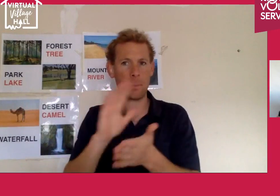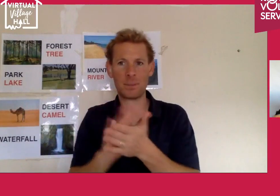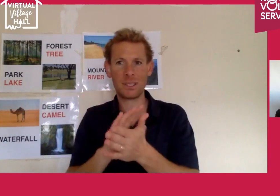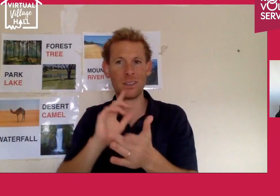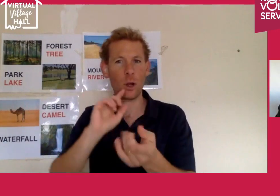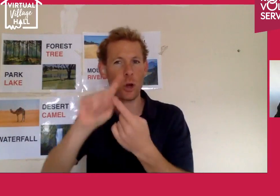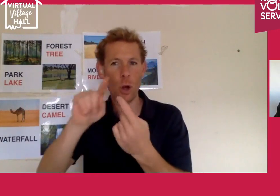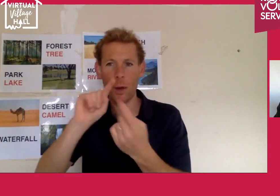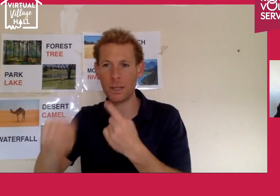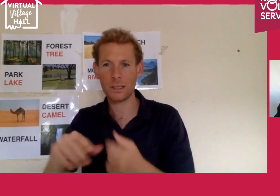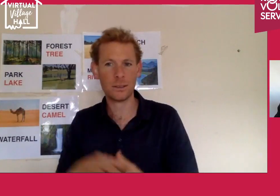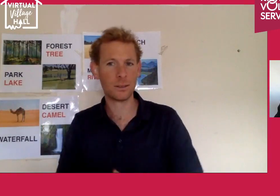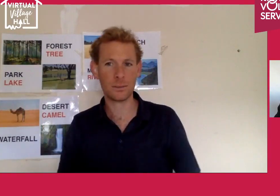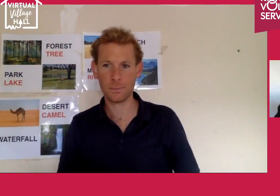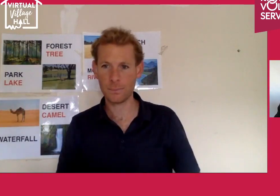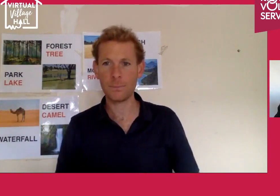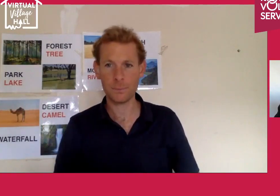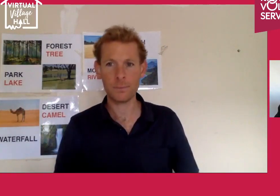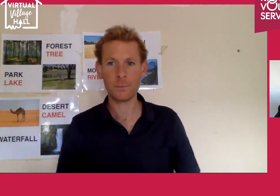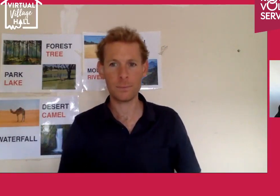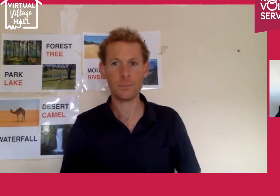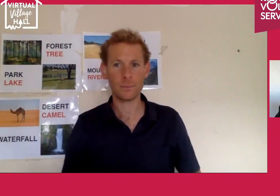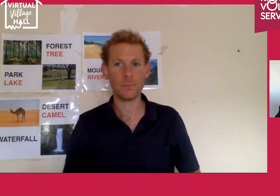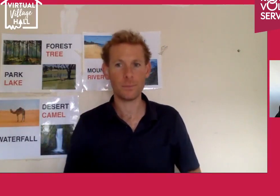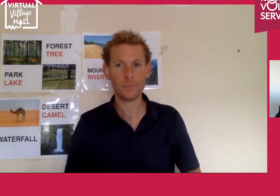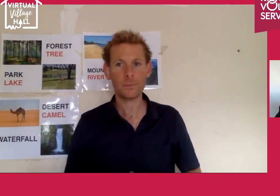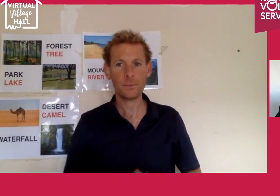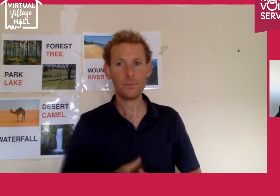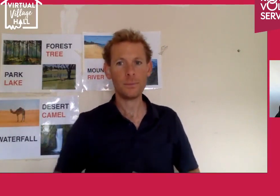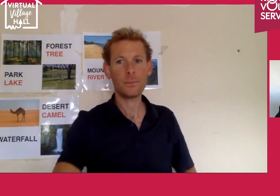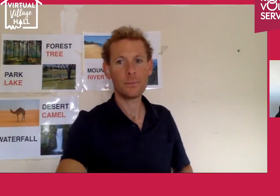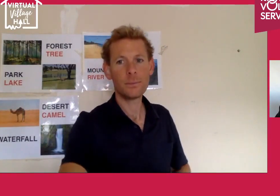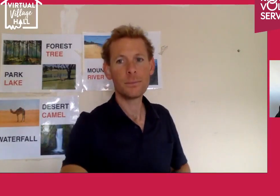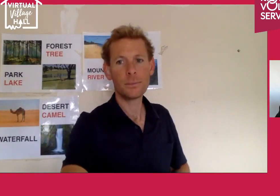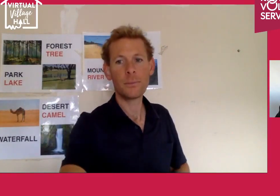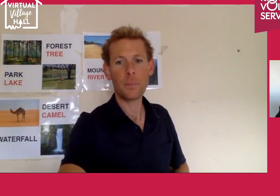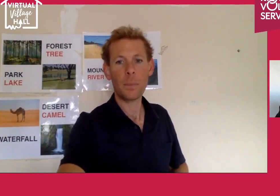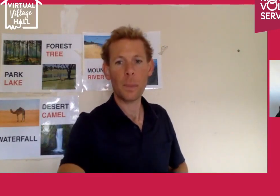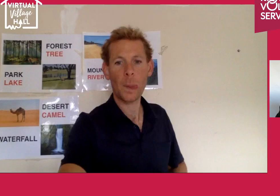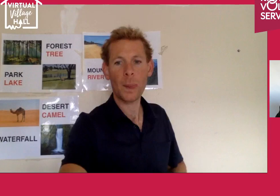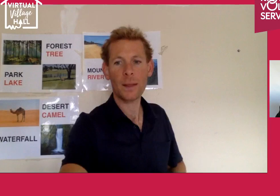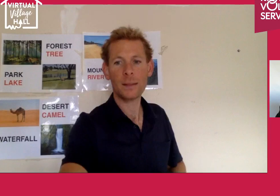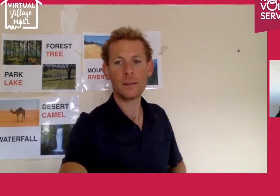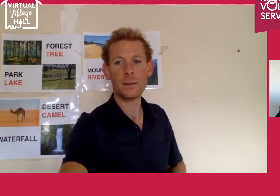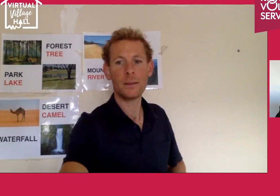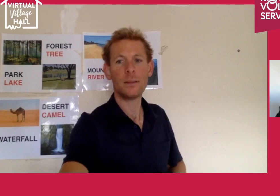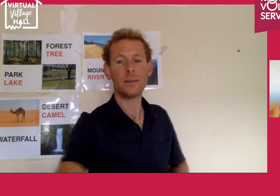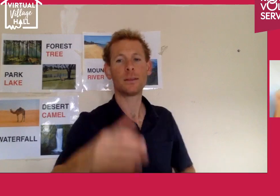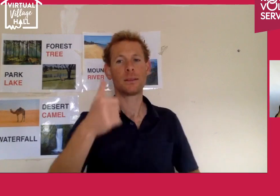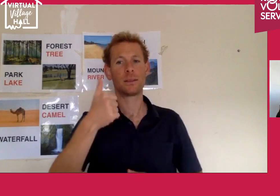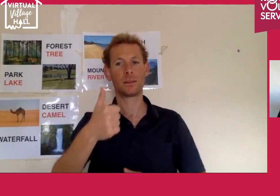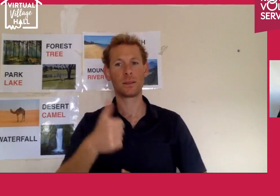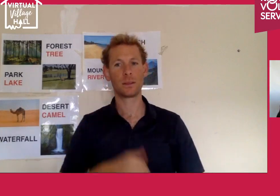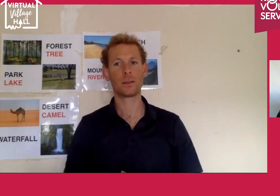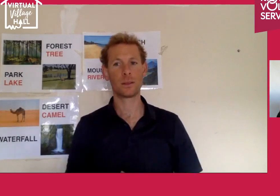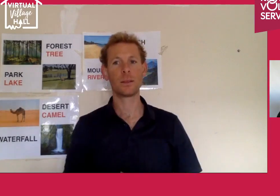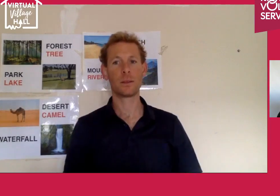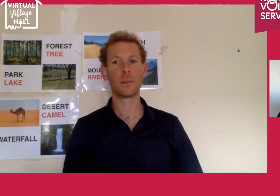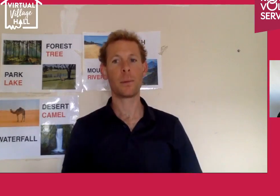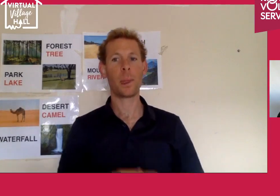community, just pop them on the private chat, and then we'll have a look at them and we may explore some of them. You don't have